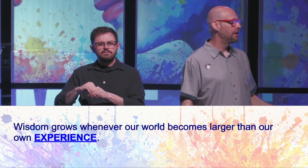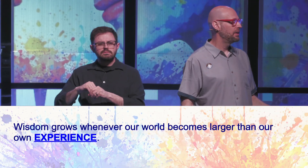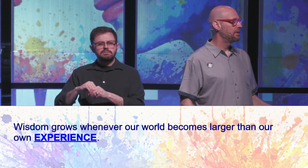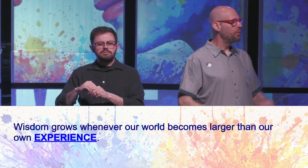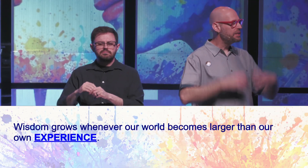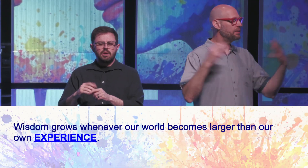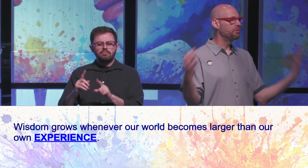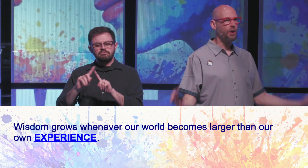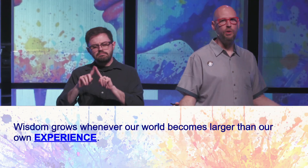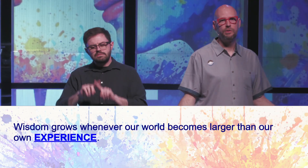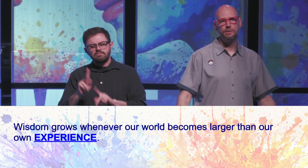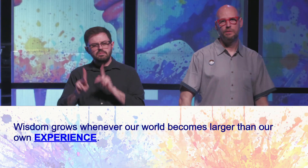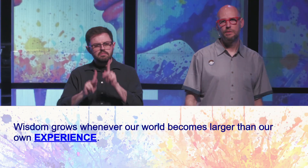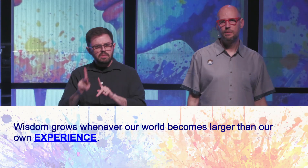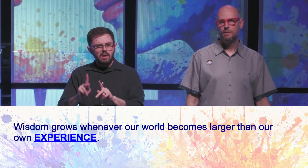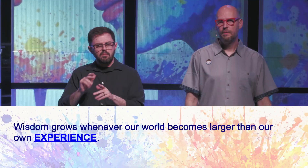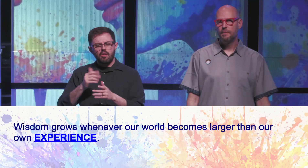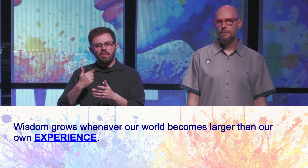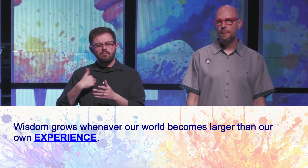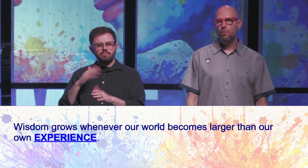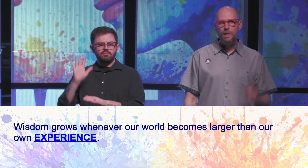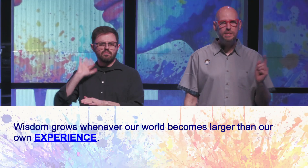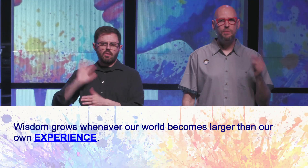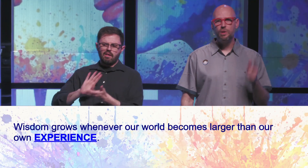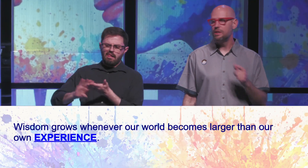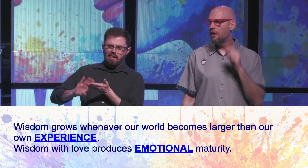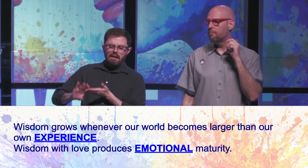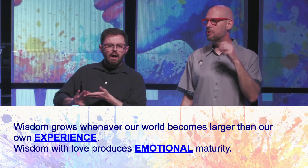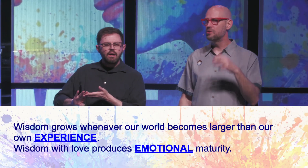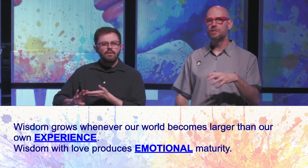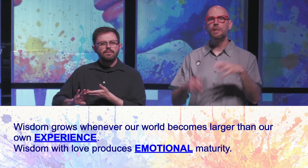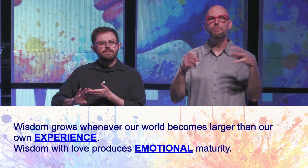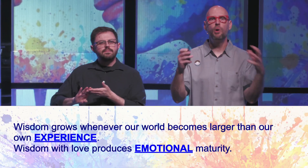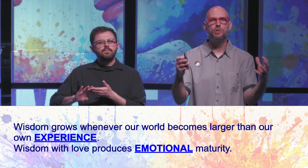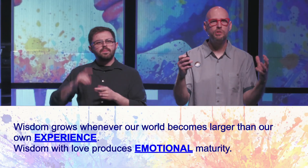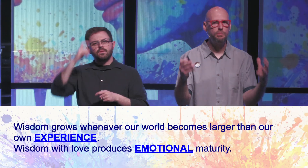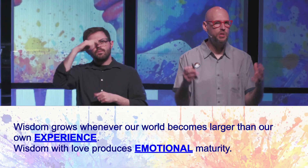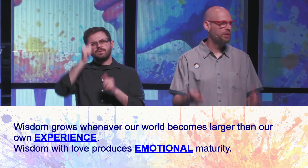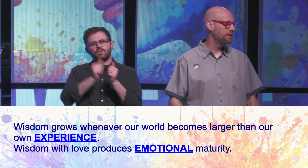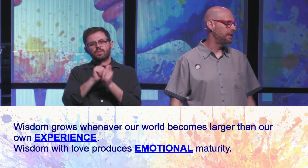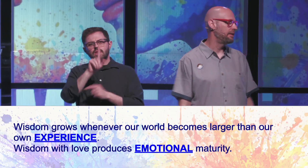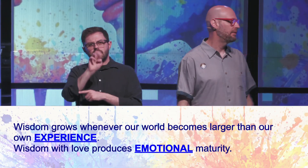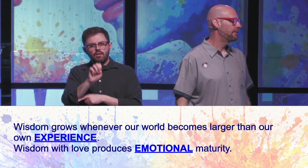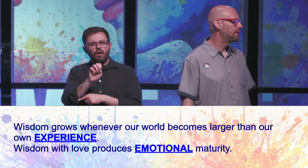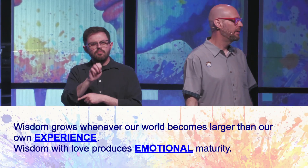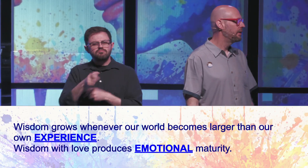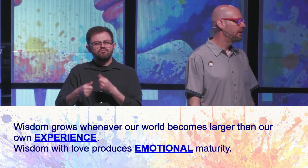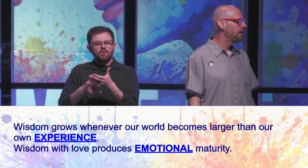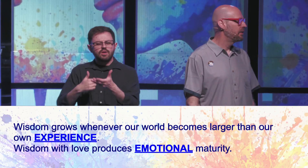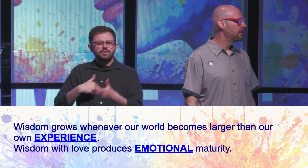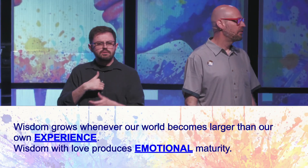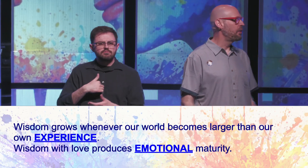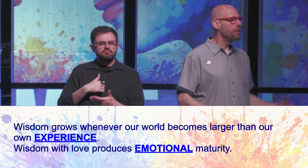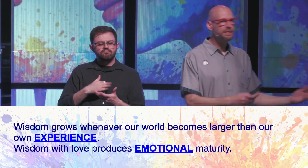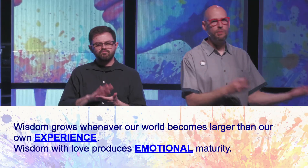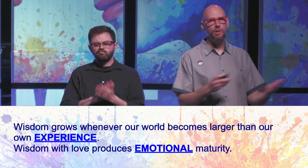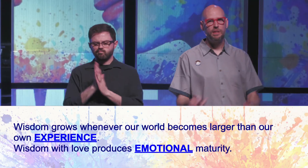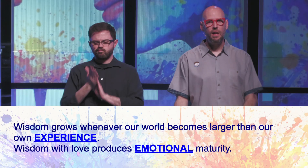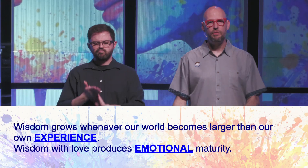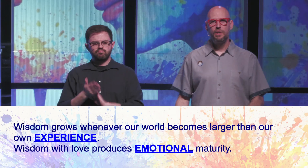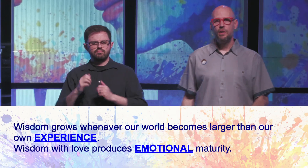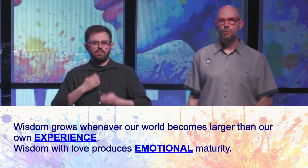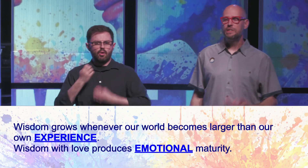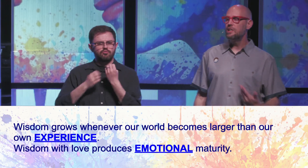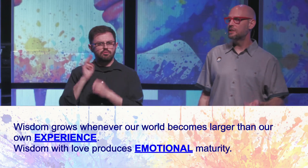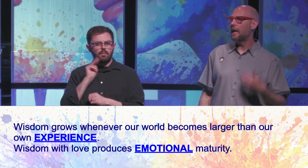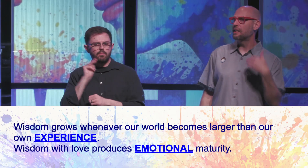other, wisdom grows. Wisdom with love produces emotional maturity. Right? Wisdom with